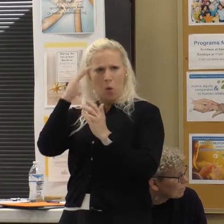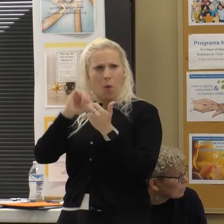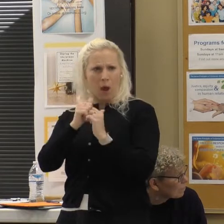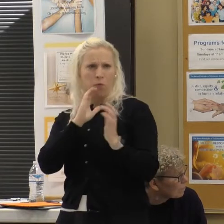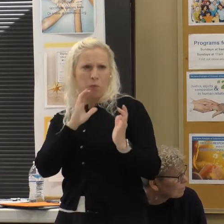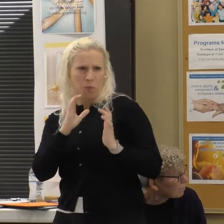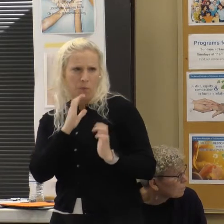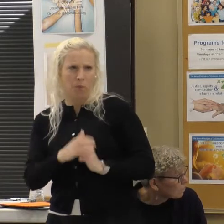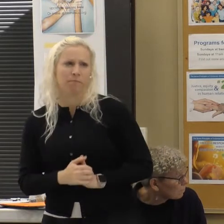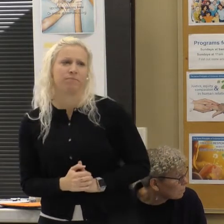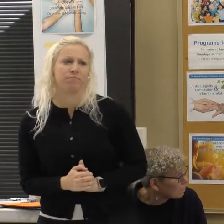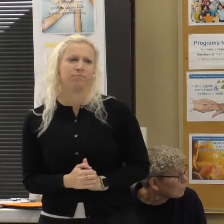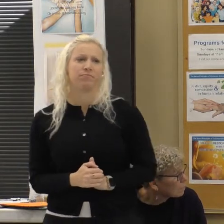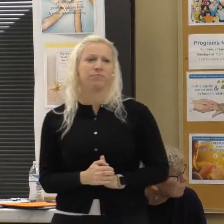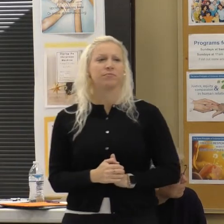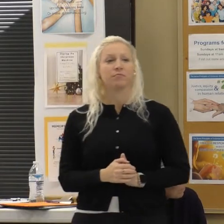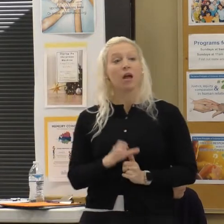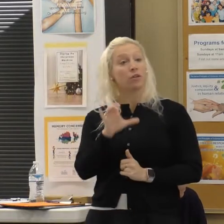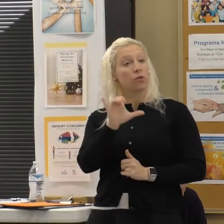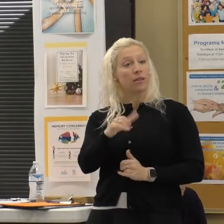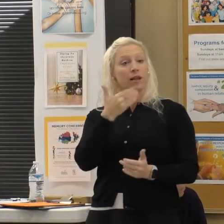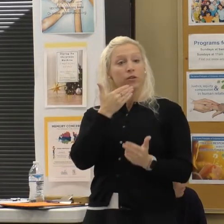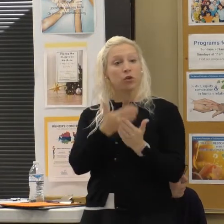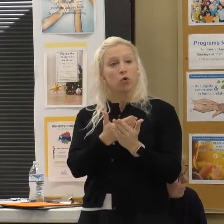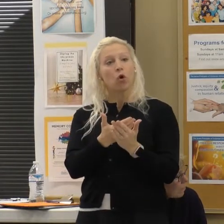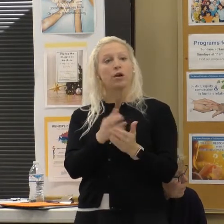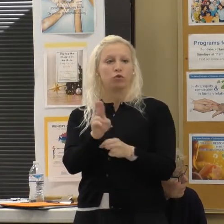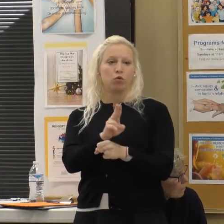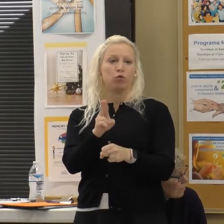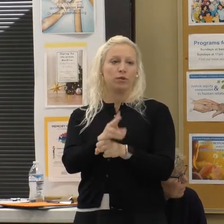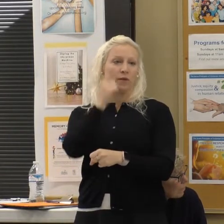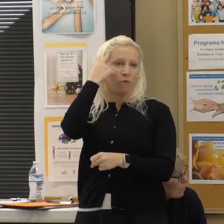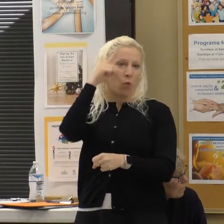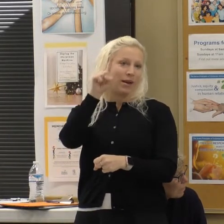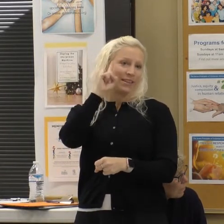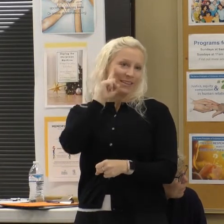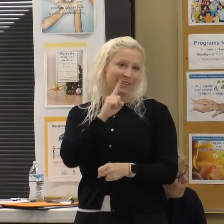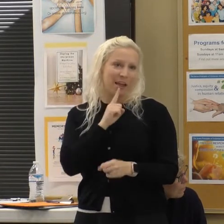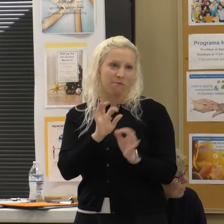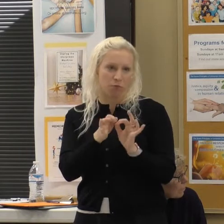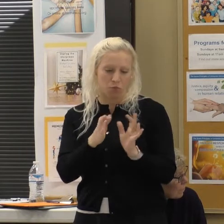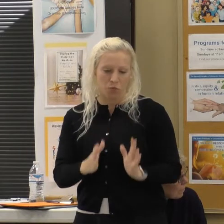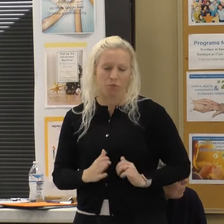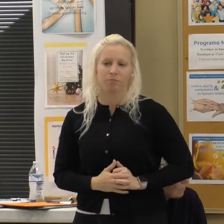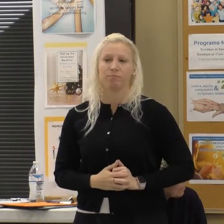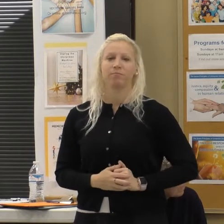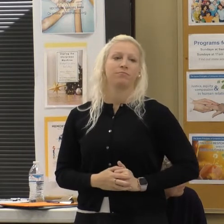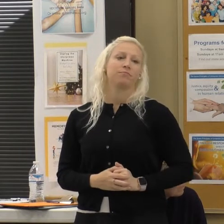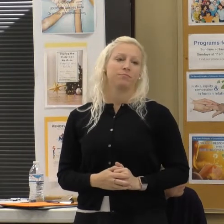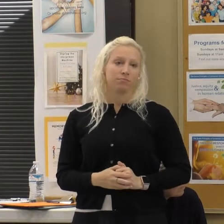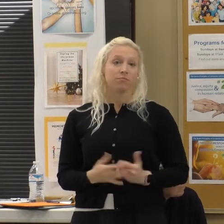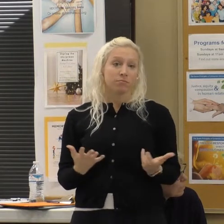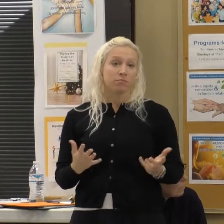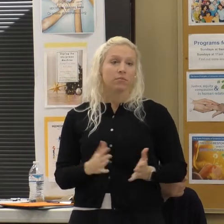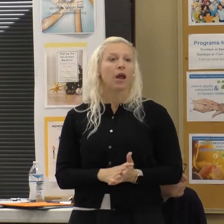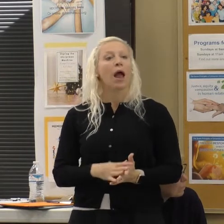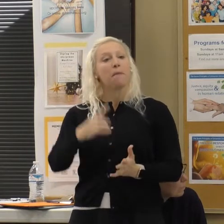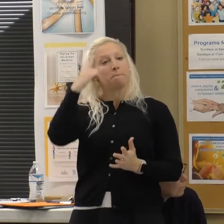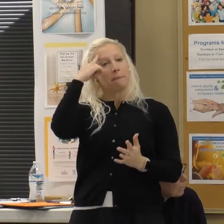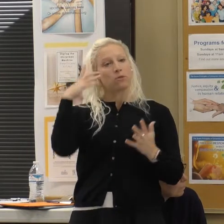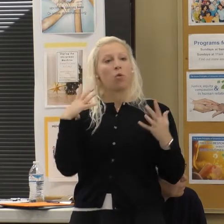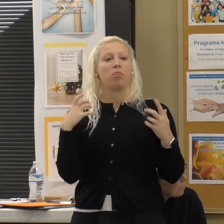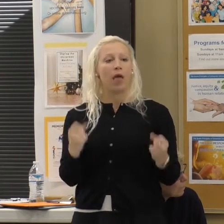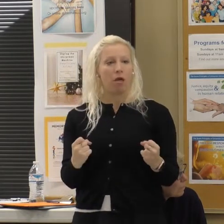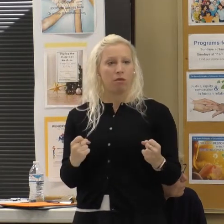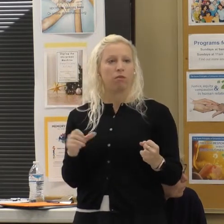have a way of figuring out how to communicate with an individual who lacks any language whatsoever. And that's another